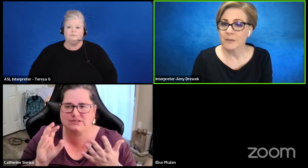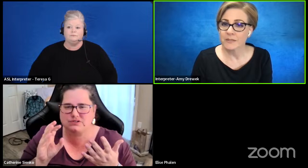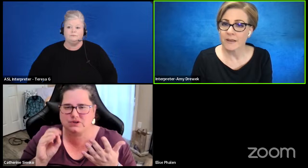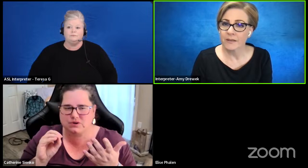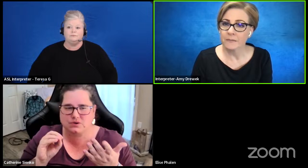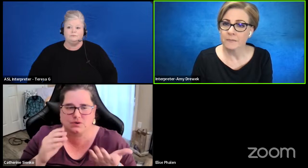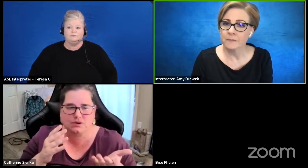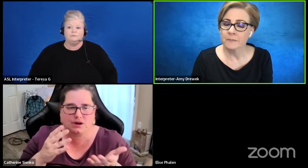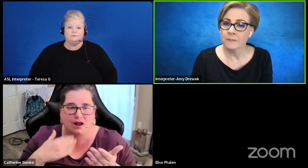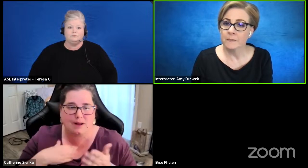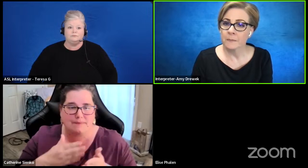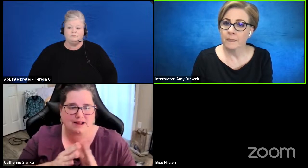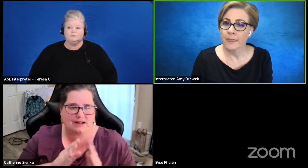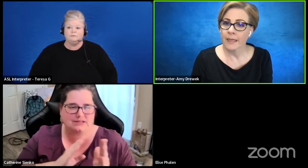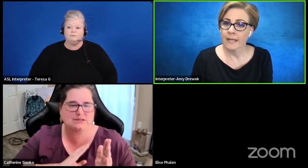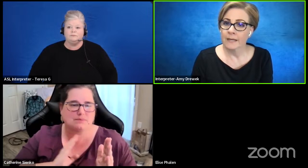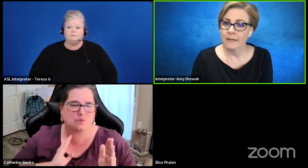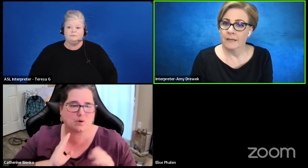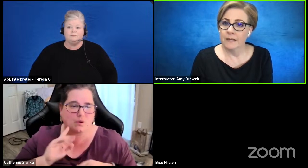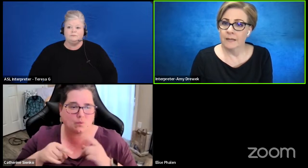It is 3:07.